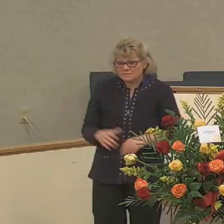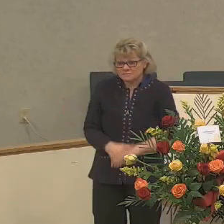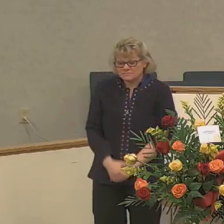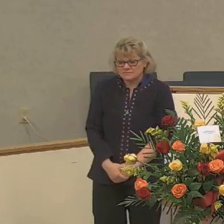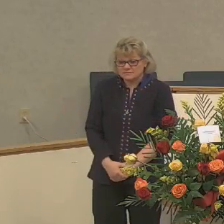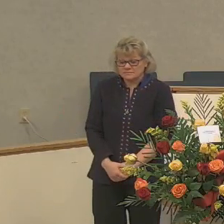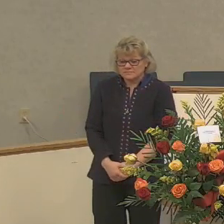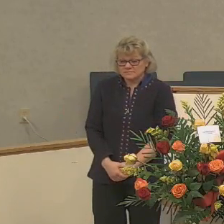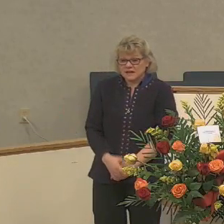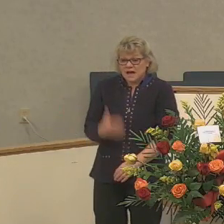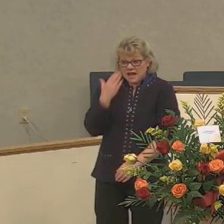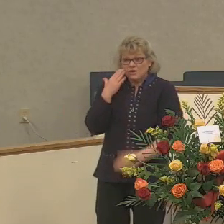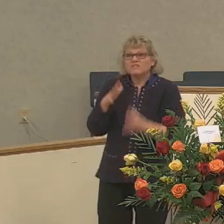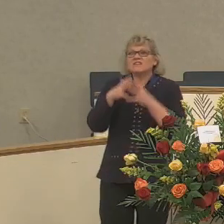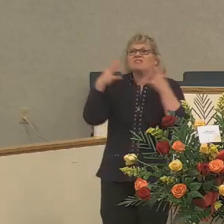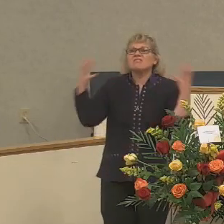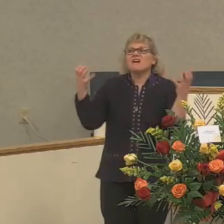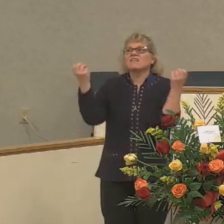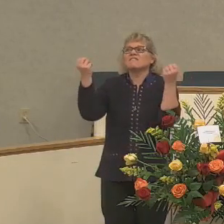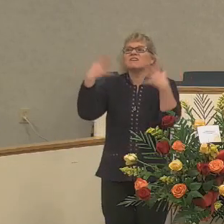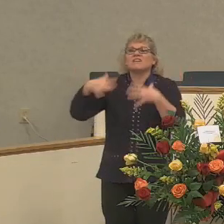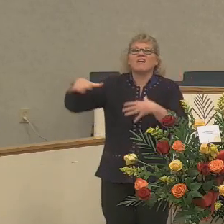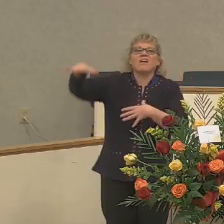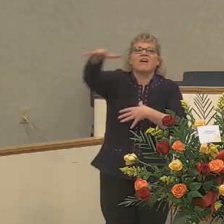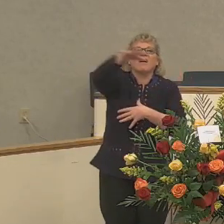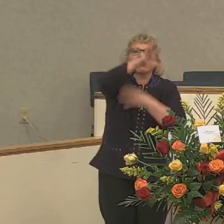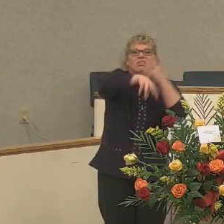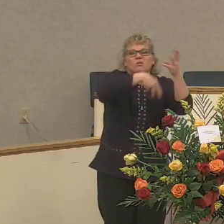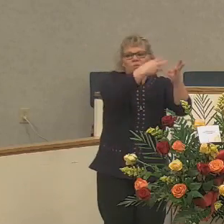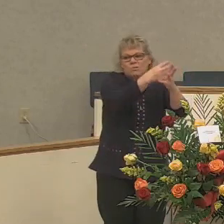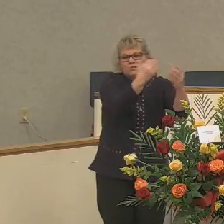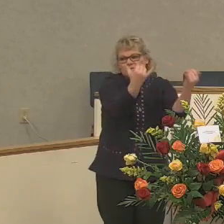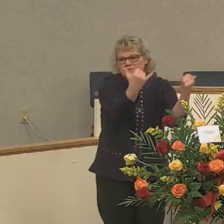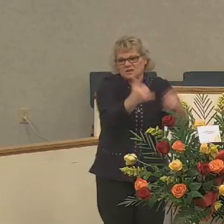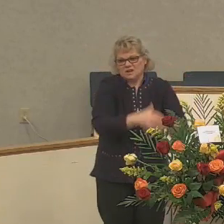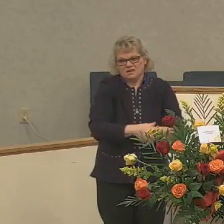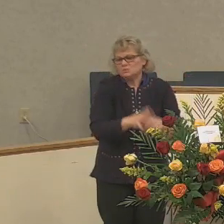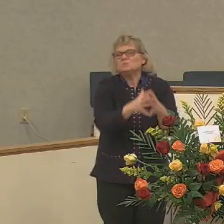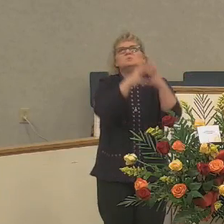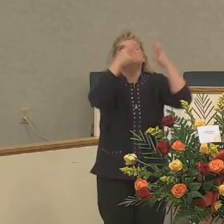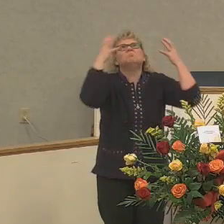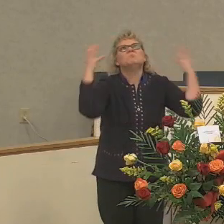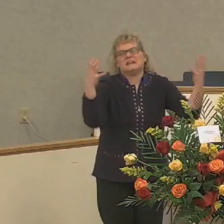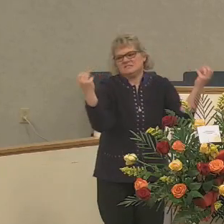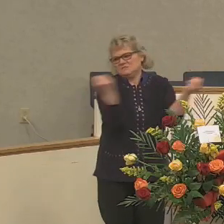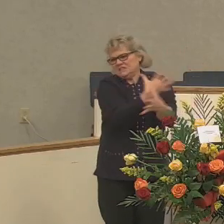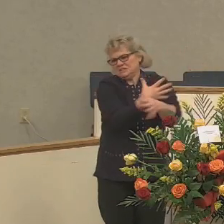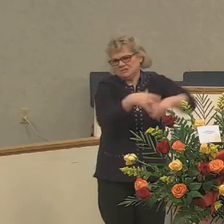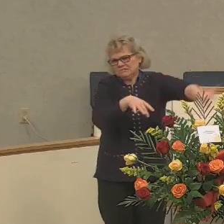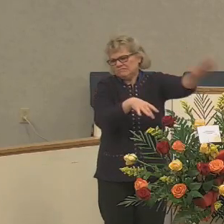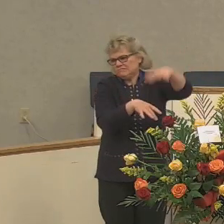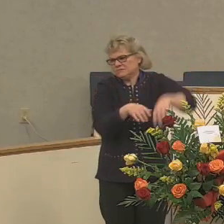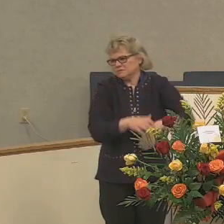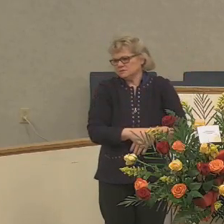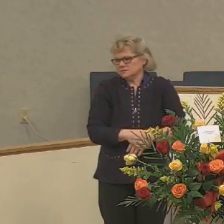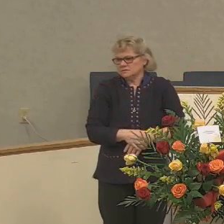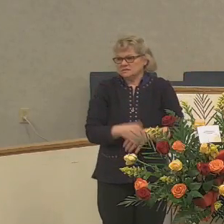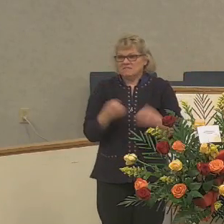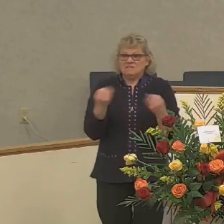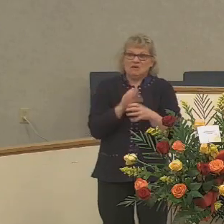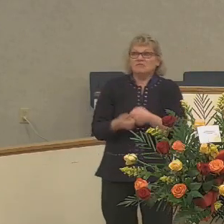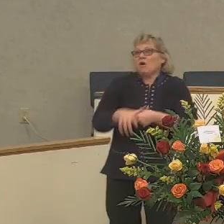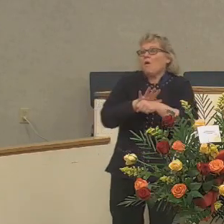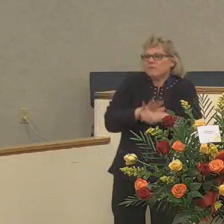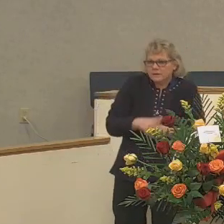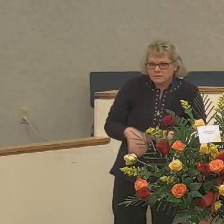You know, there's a lot of fear in our world today. Way too much. There's the fear of COVID.